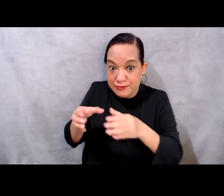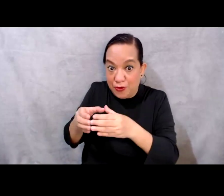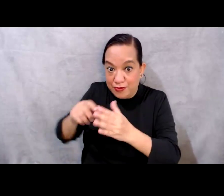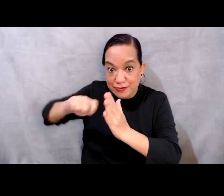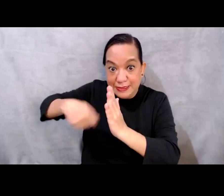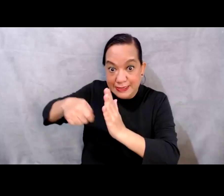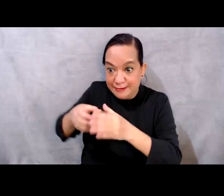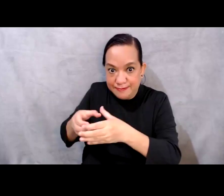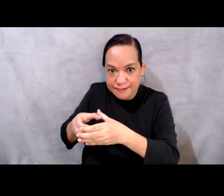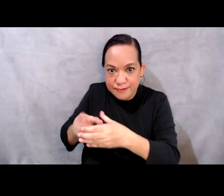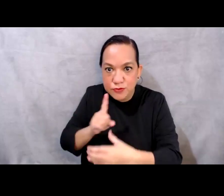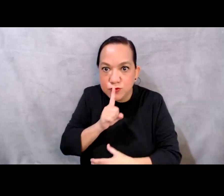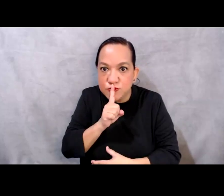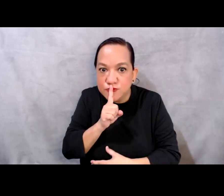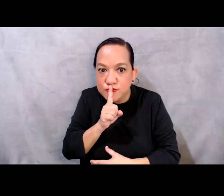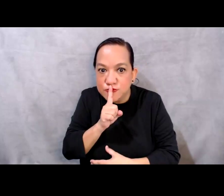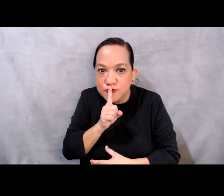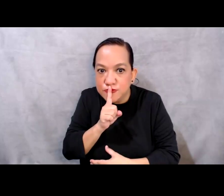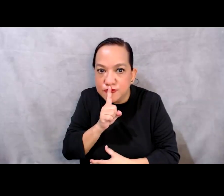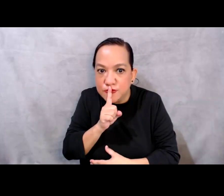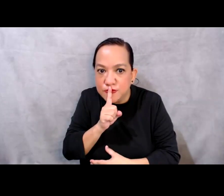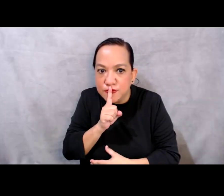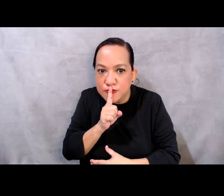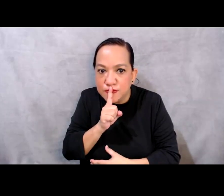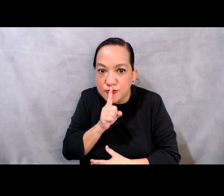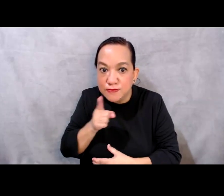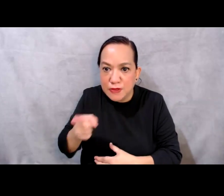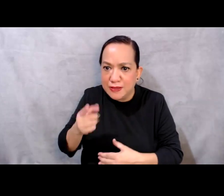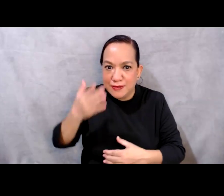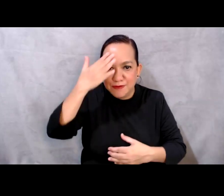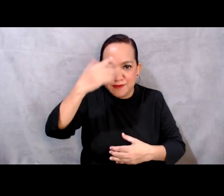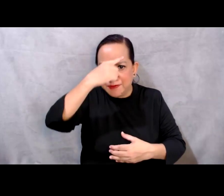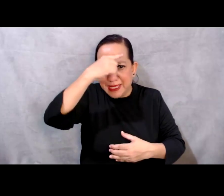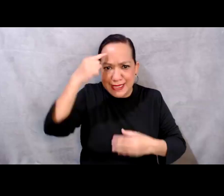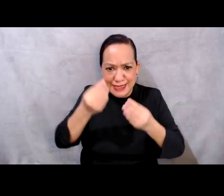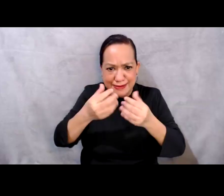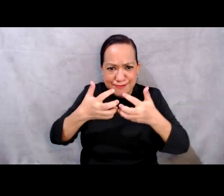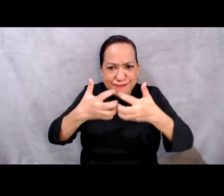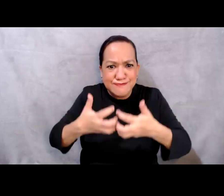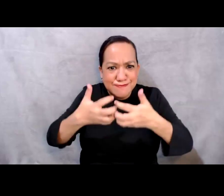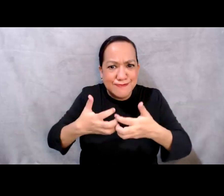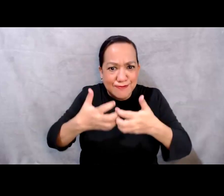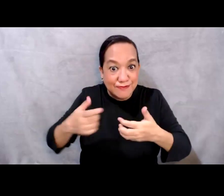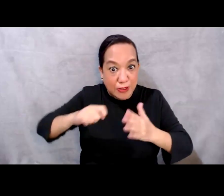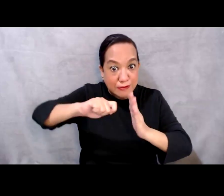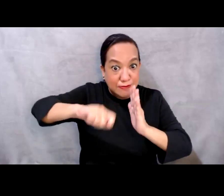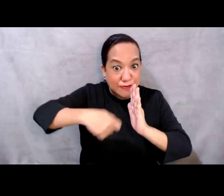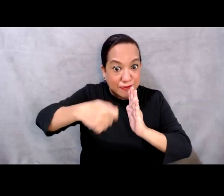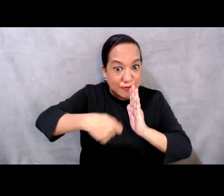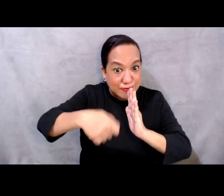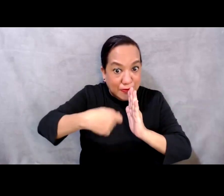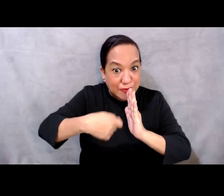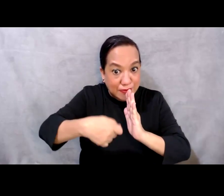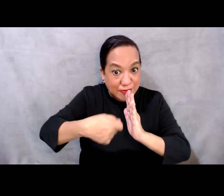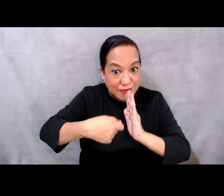involving a coal plant projects. At the time when Naga, the location of the project, was found to